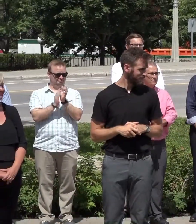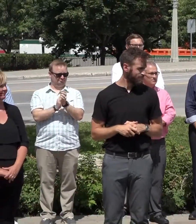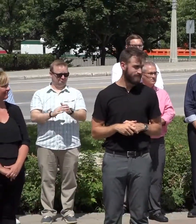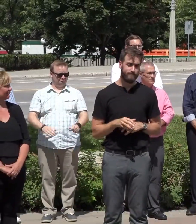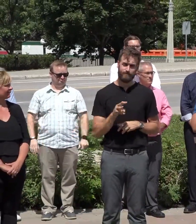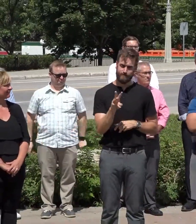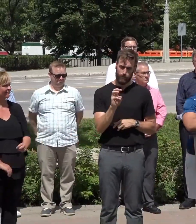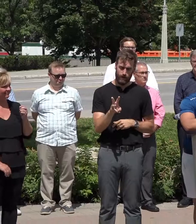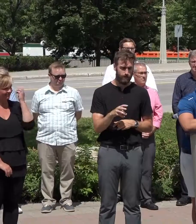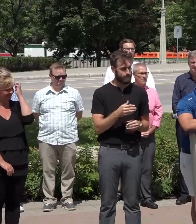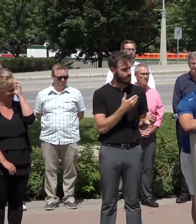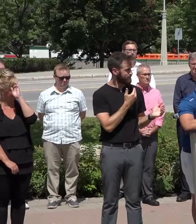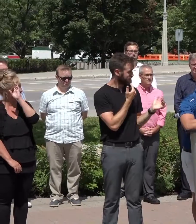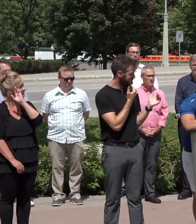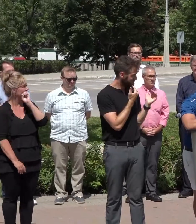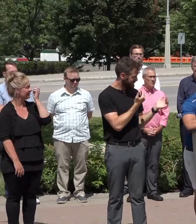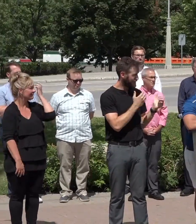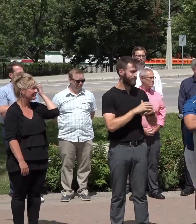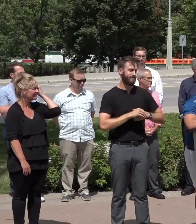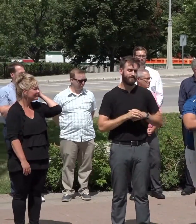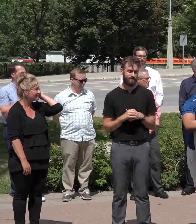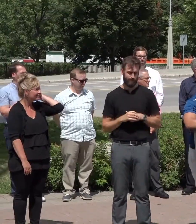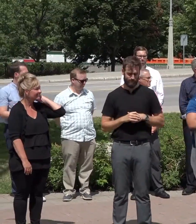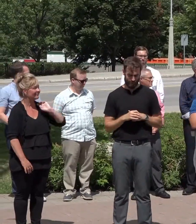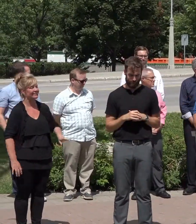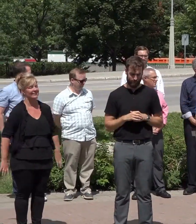Wow, thank you, Dylan. That was a really powerful message.